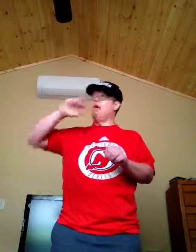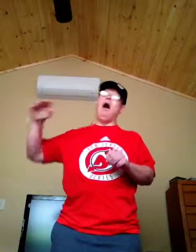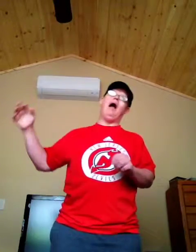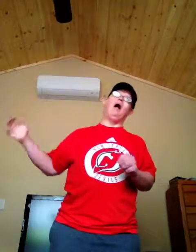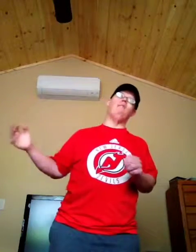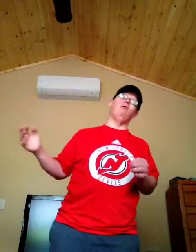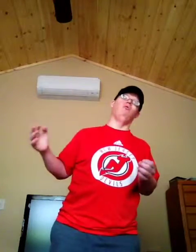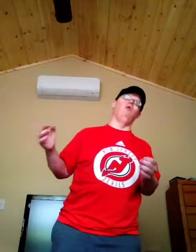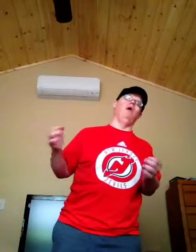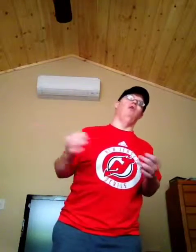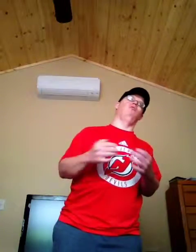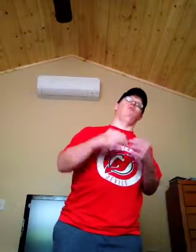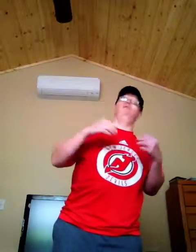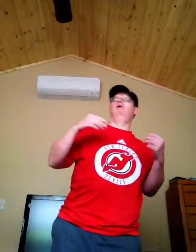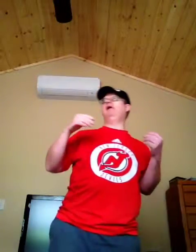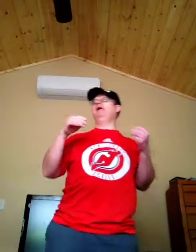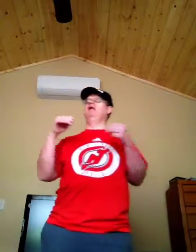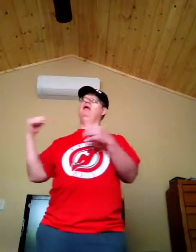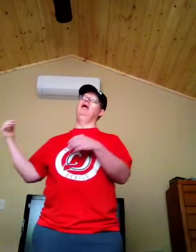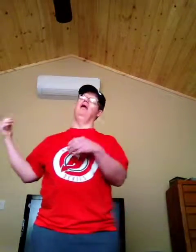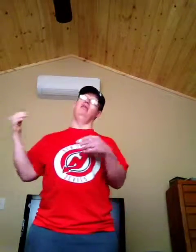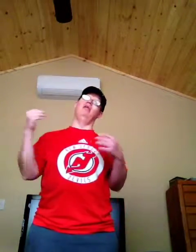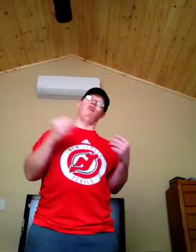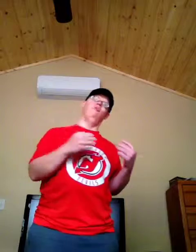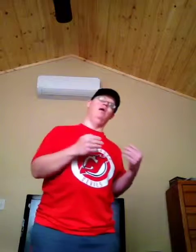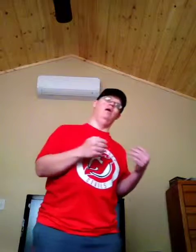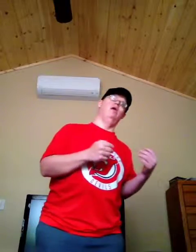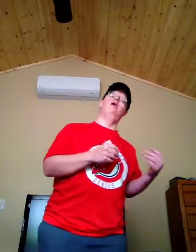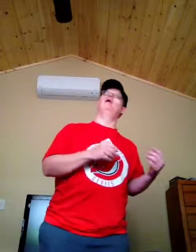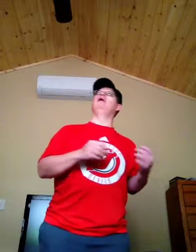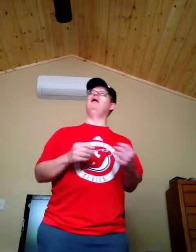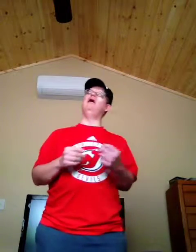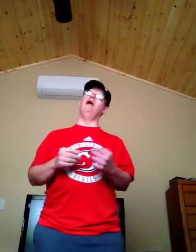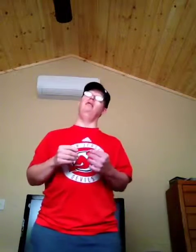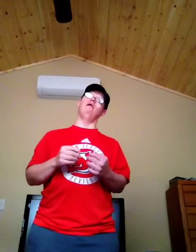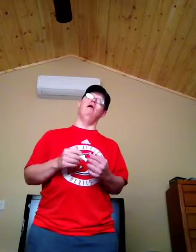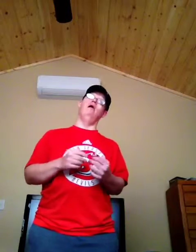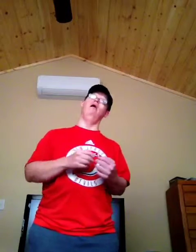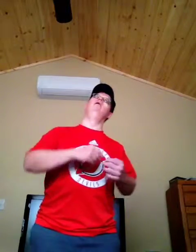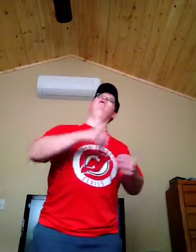I got my suitcase and he says to me, get in the car,